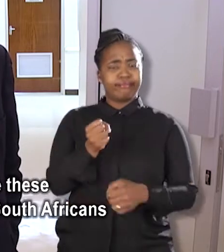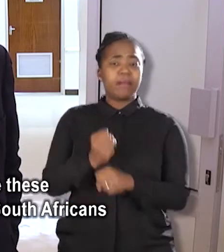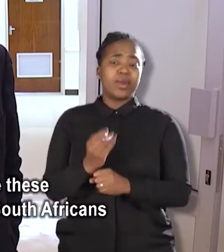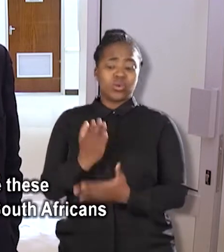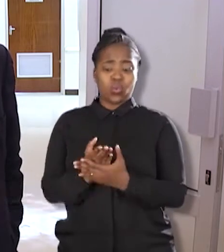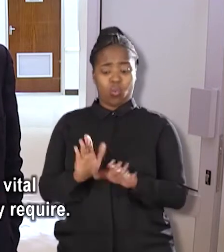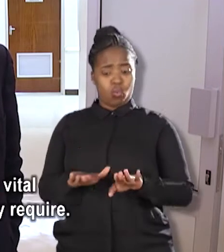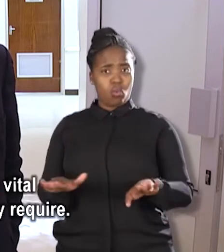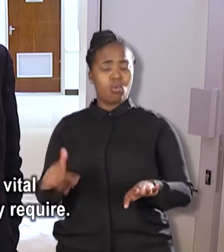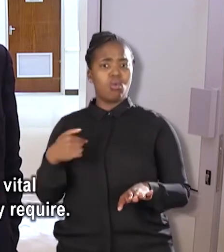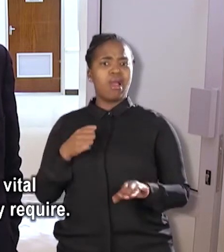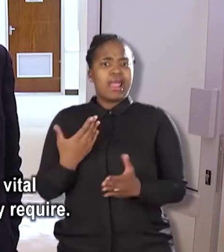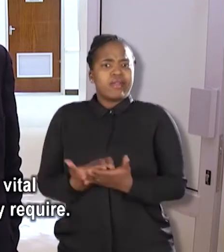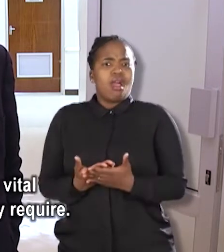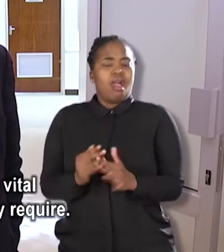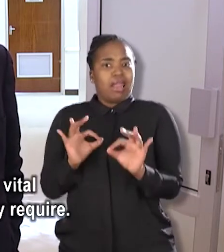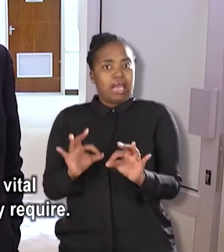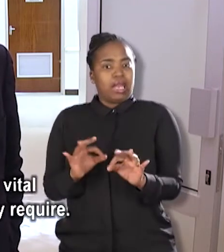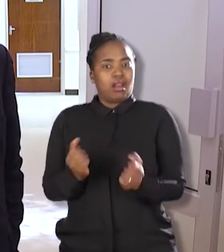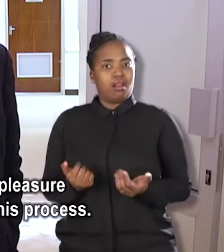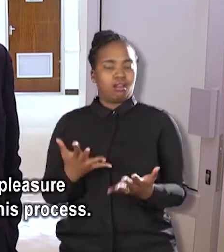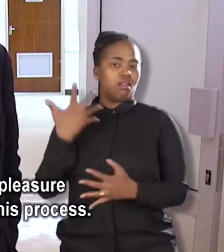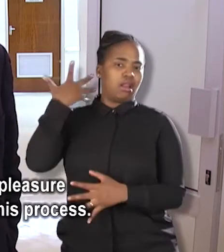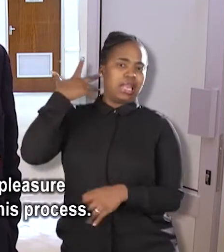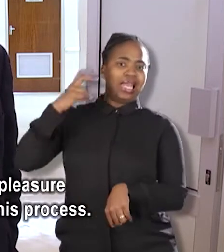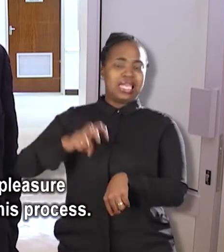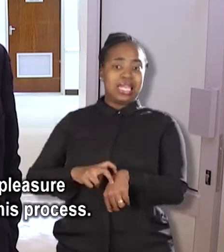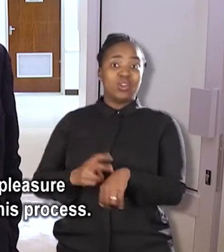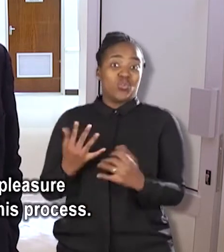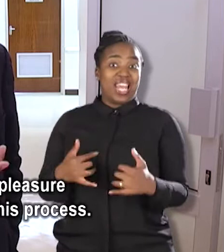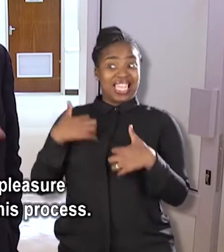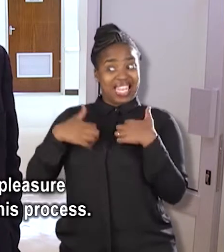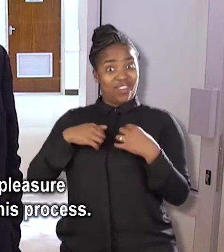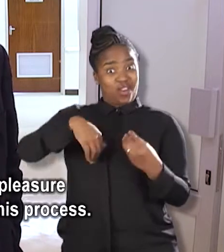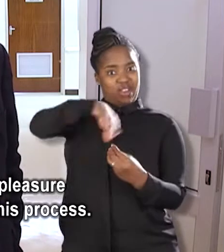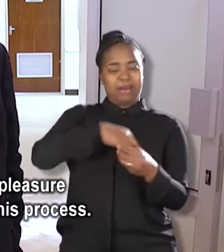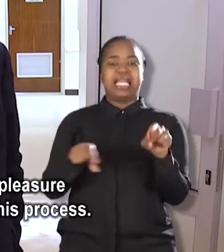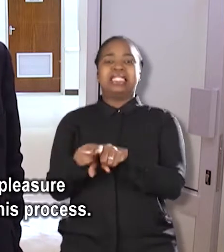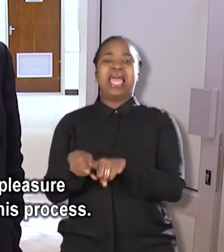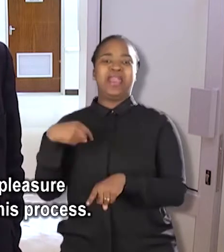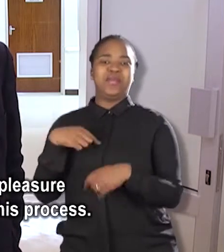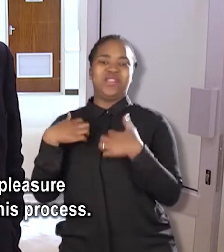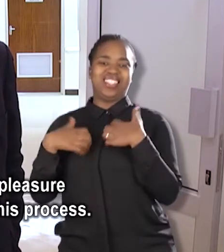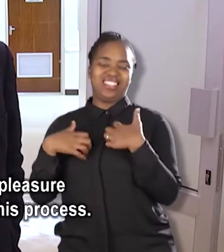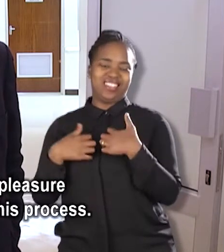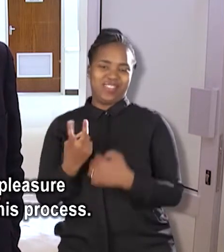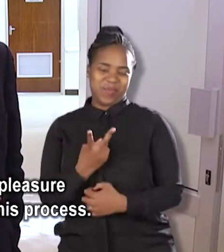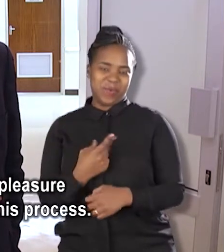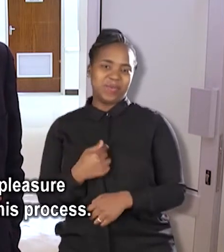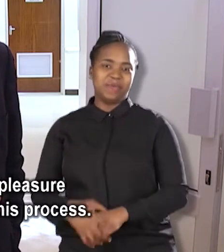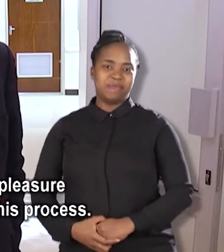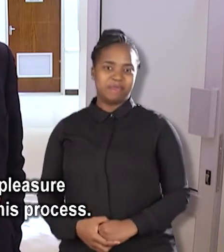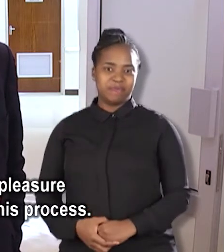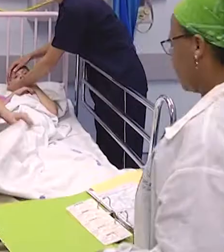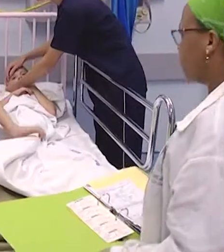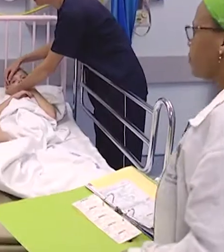two wonderful South Africans can get this kind of vital surgery that they require. And so today for us is as great a pleasure as it is for everybody else to be a part